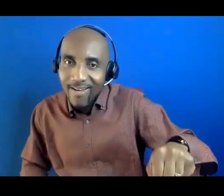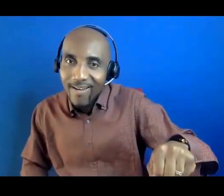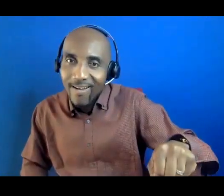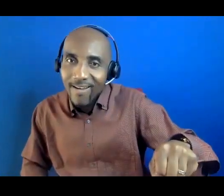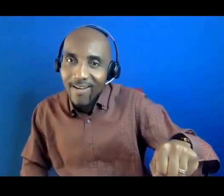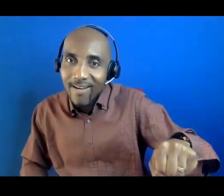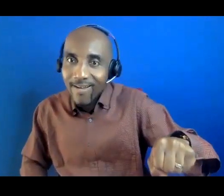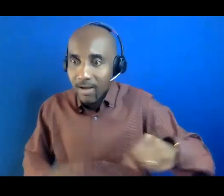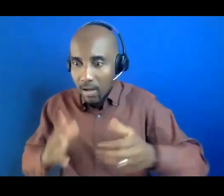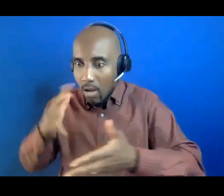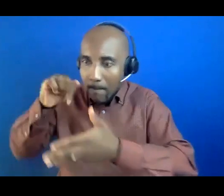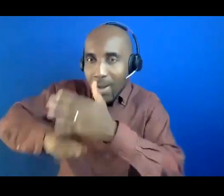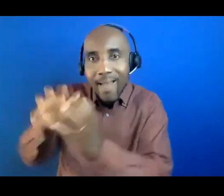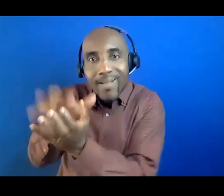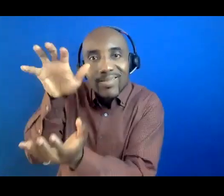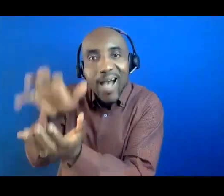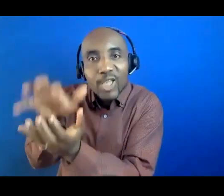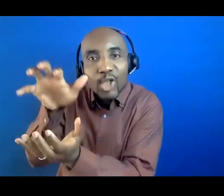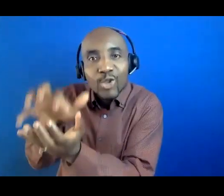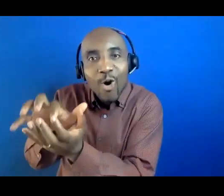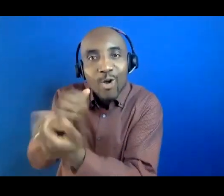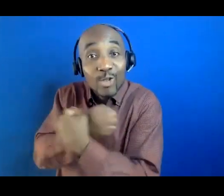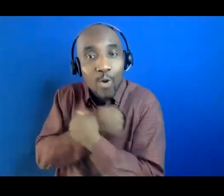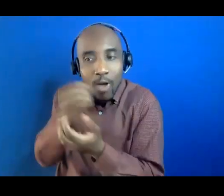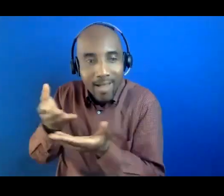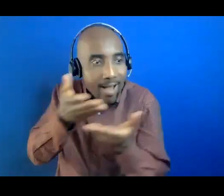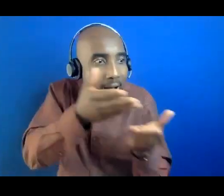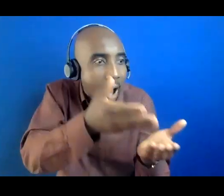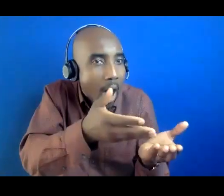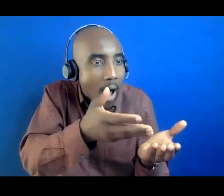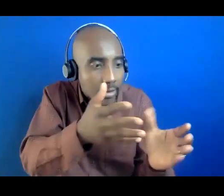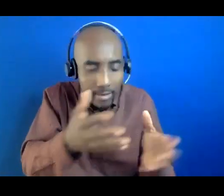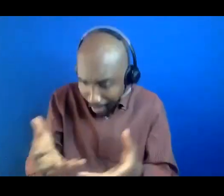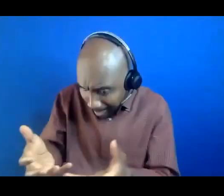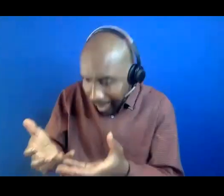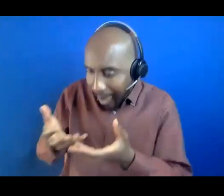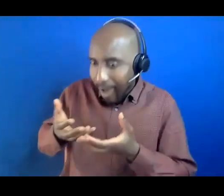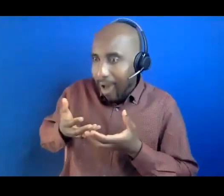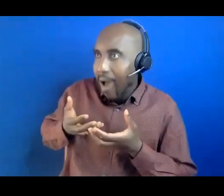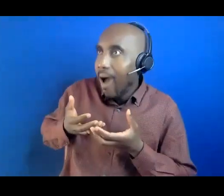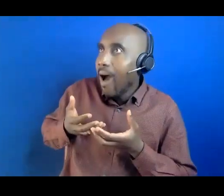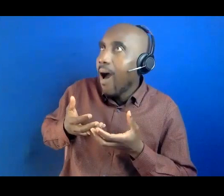buy her the dinosaur toy, she experiences my love in a totally different way.